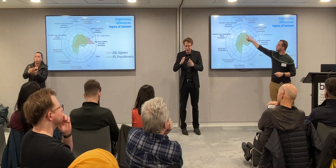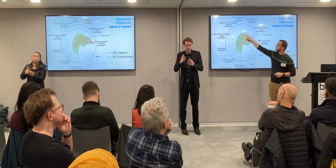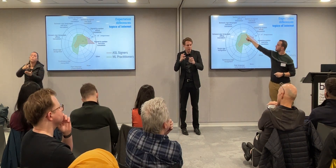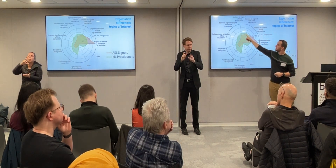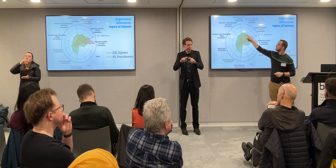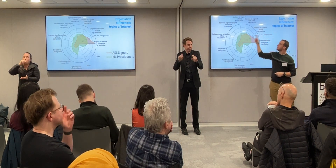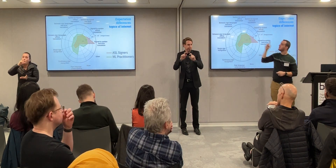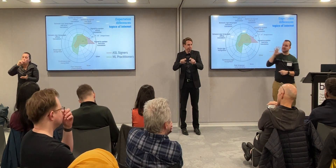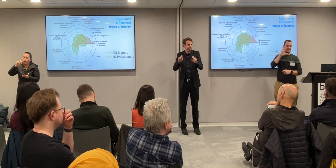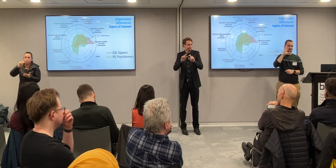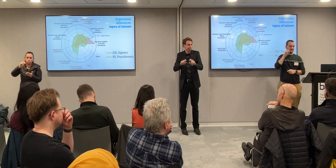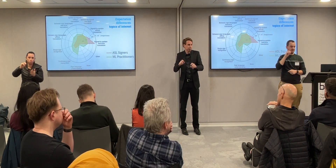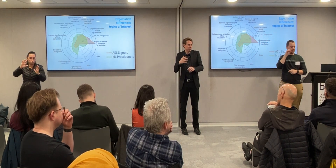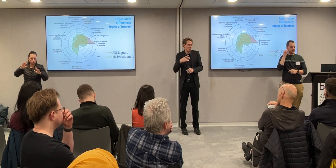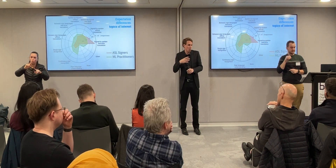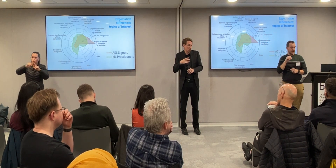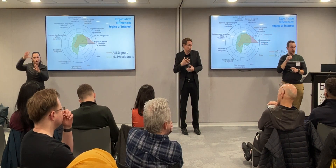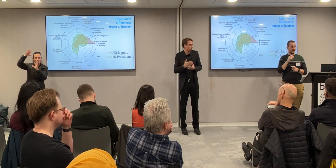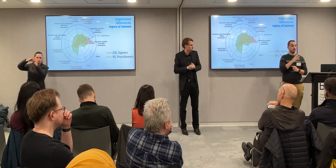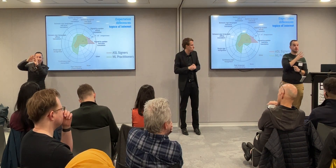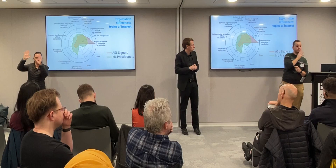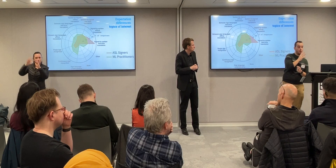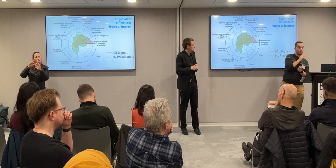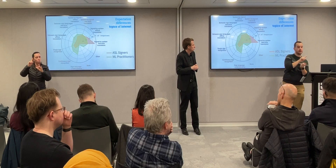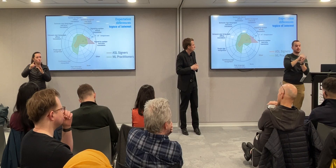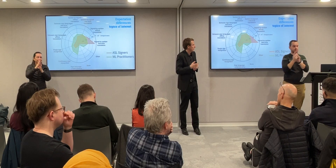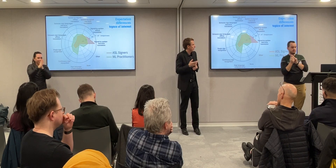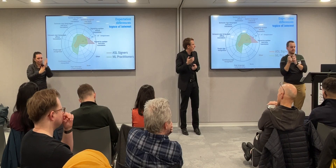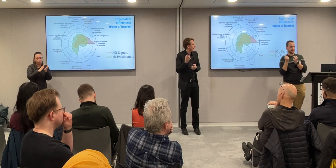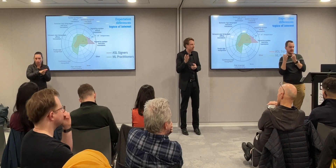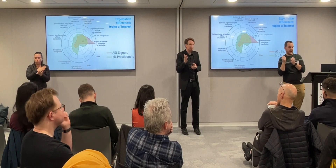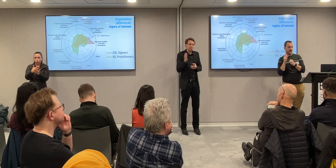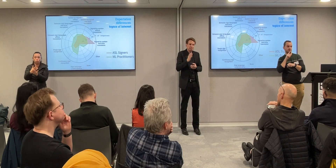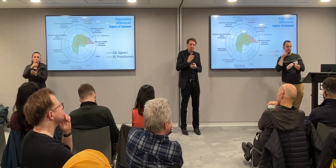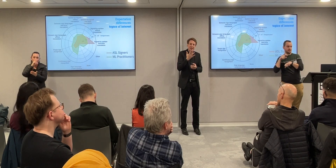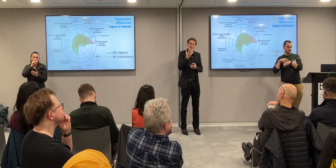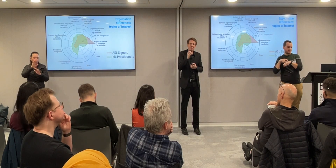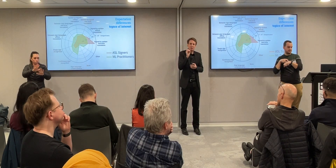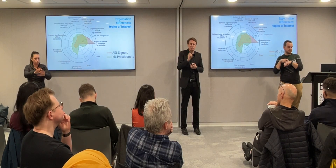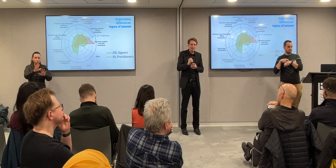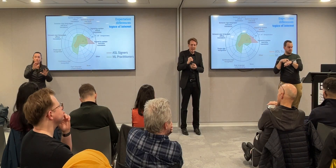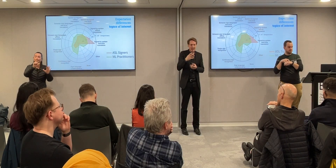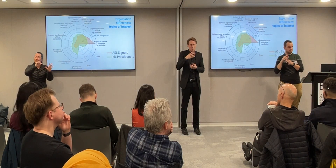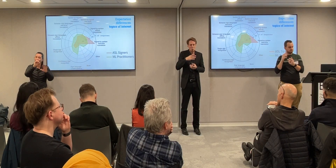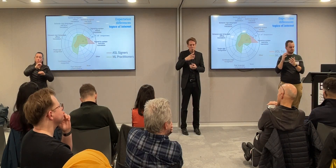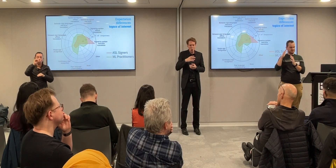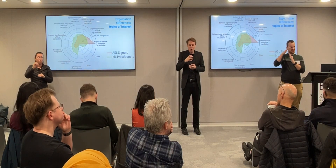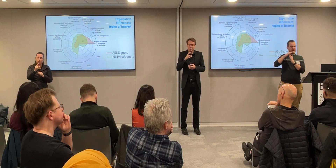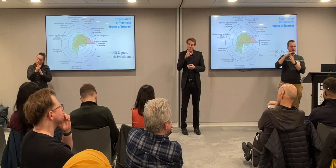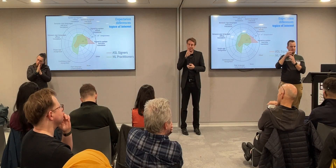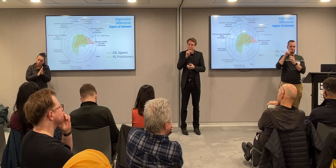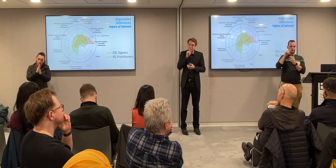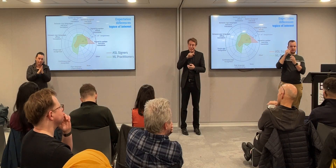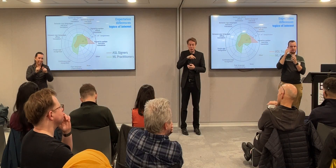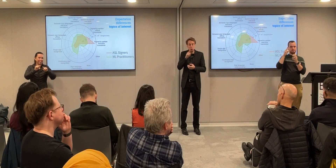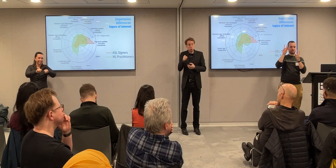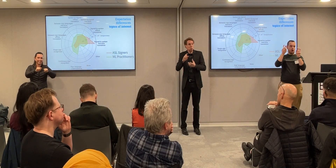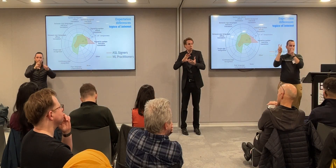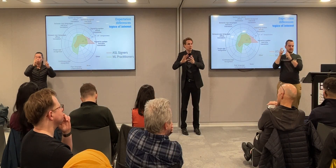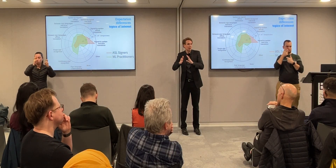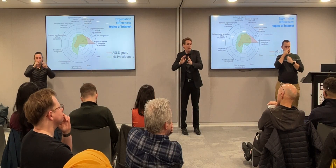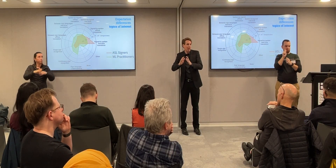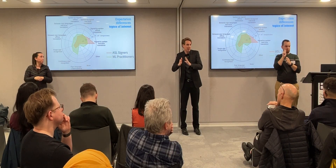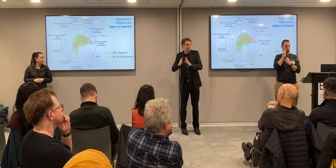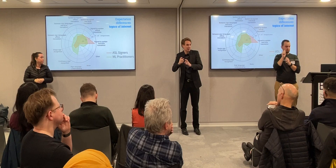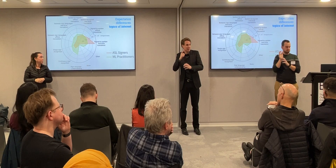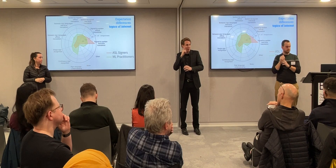of the most interest. Then we go here, it was about 50% thought that spoken to signed real-time translation was really